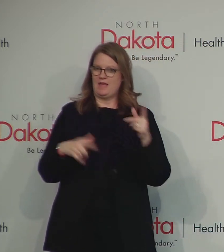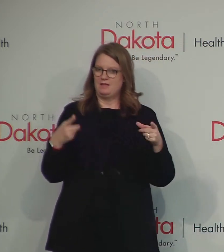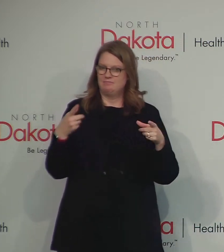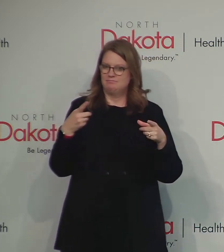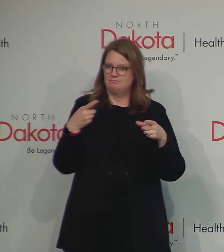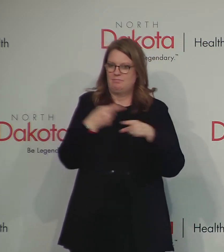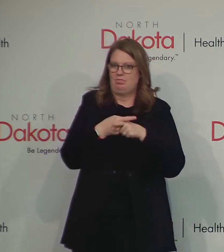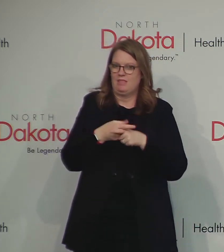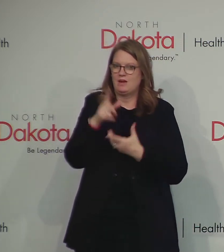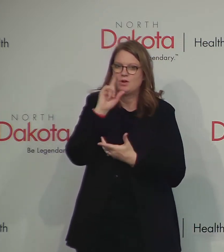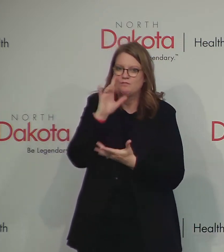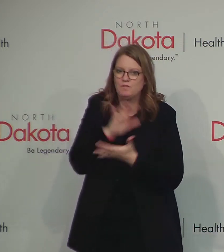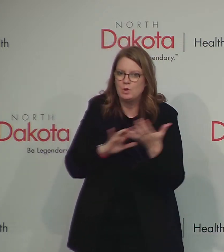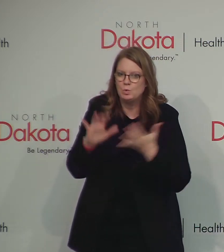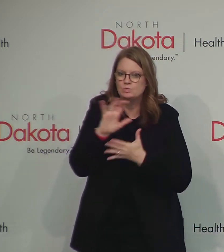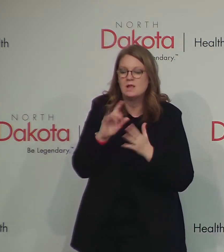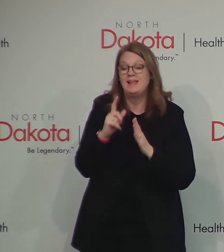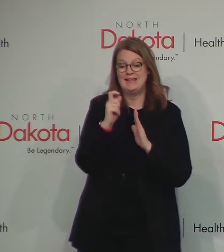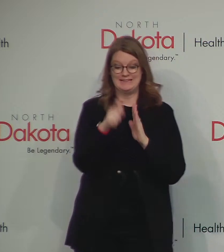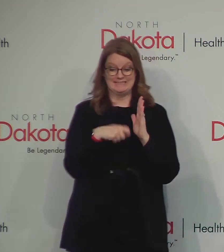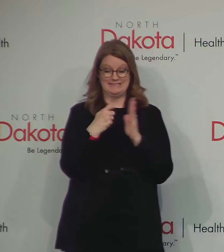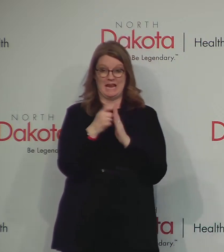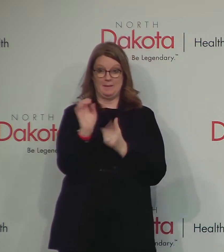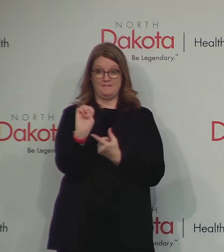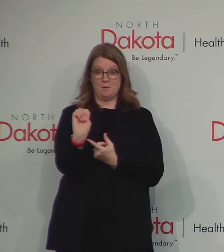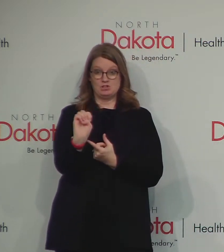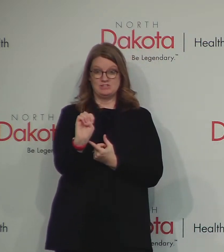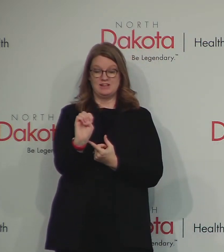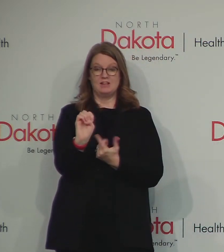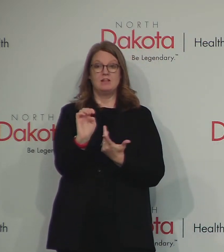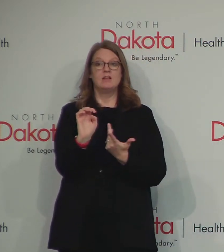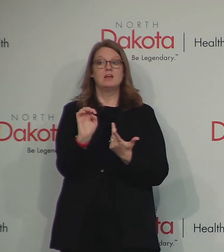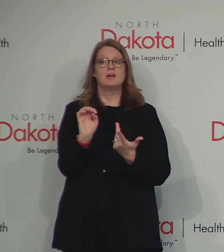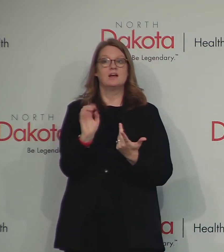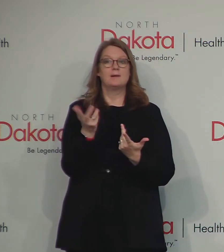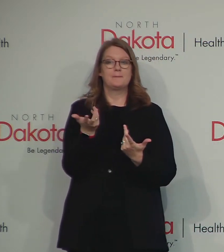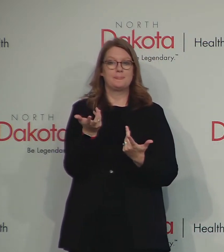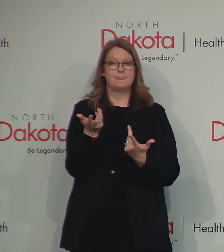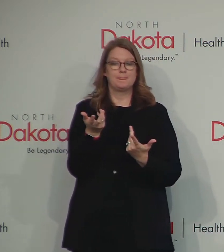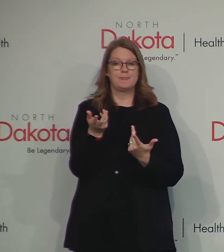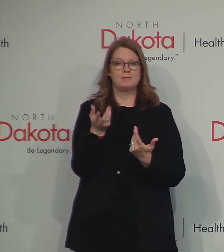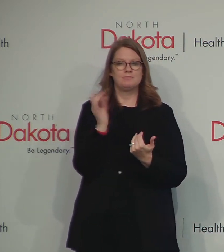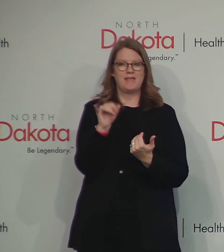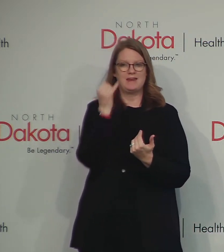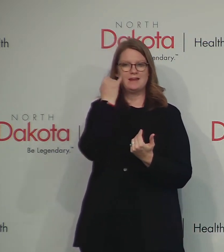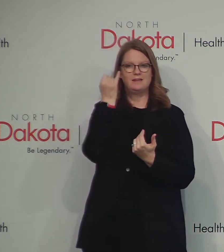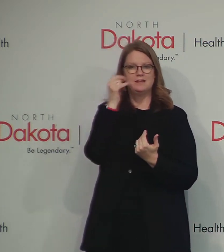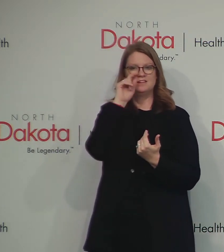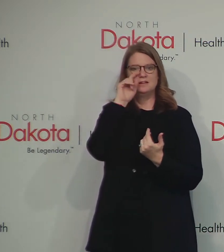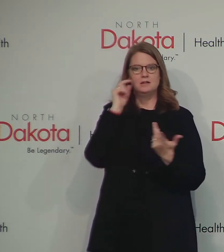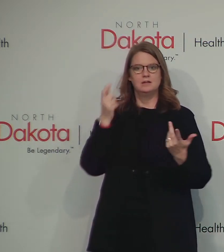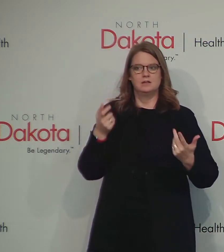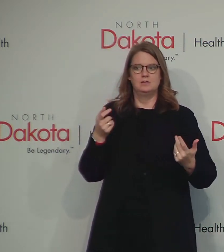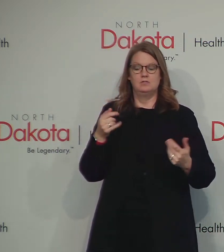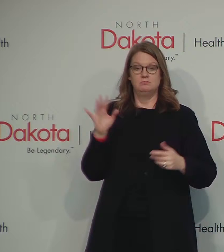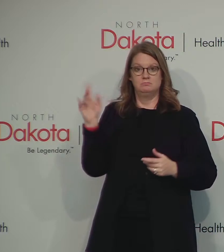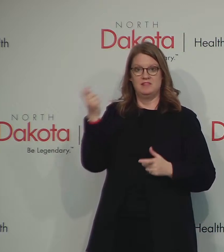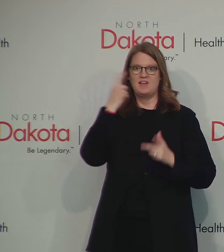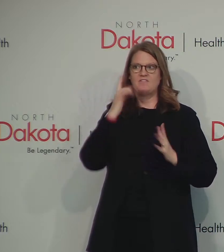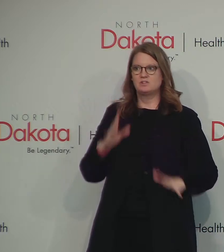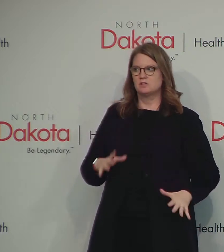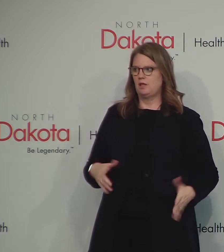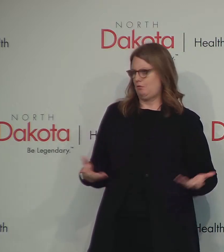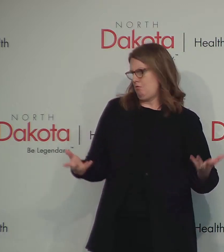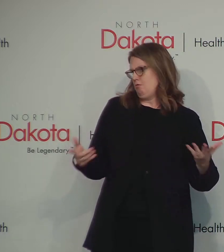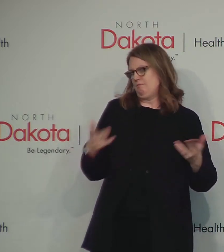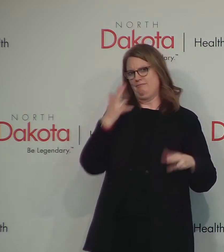particular, the state of emergency is not something that governors around the nation just decided to do.